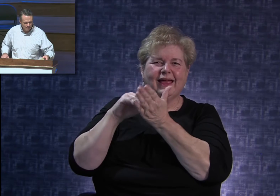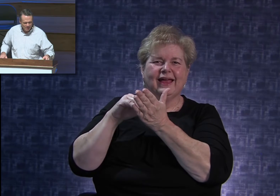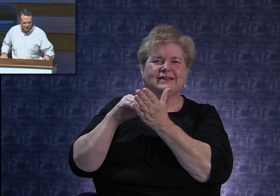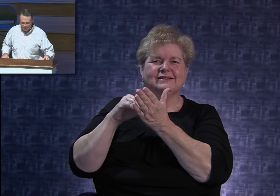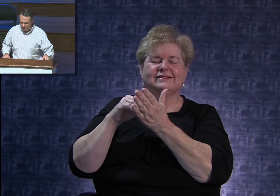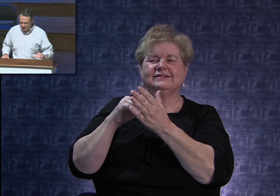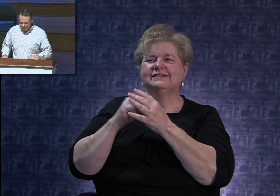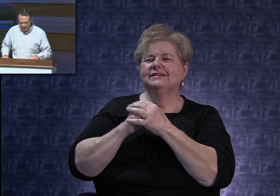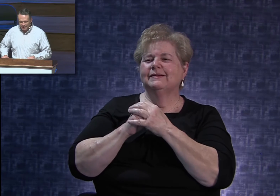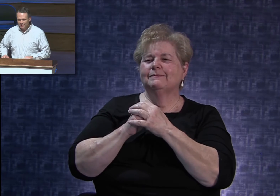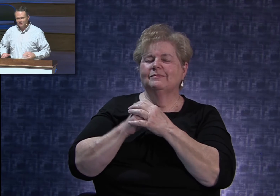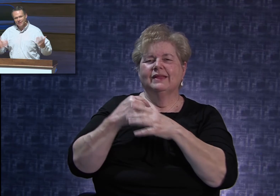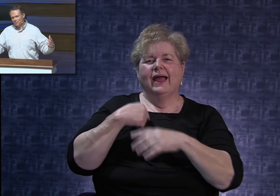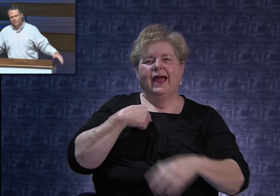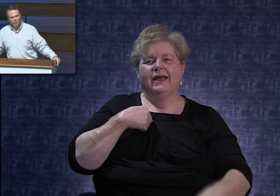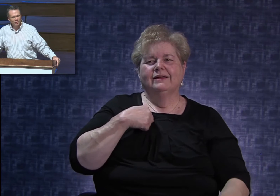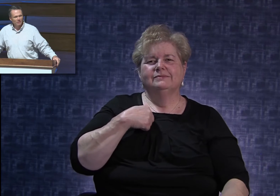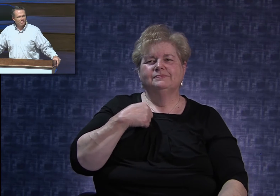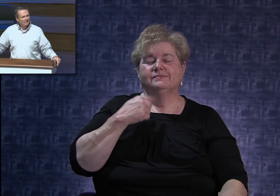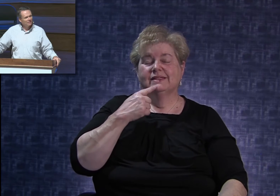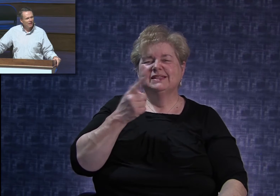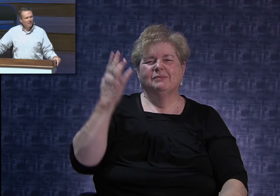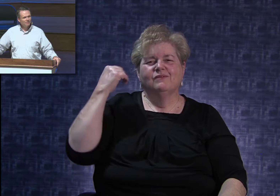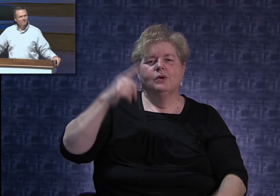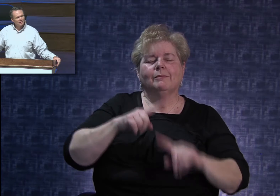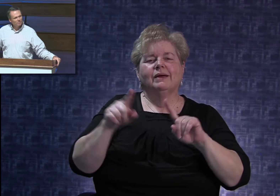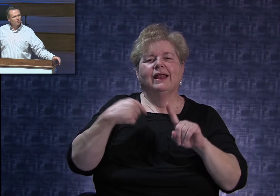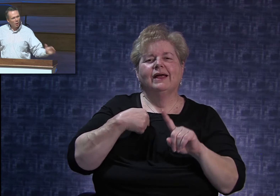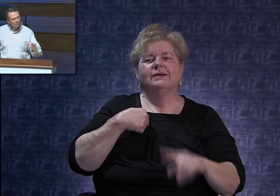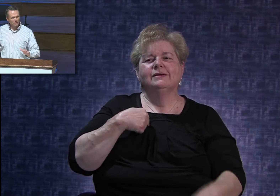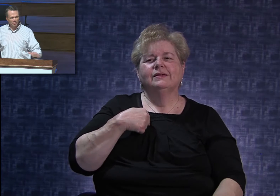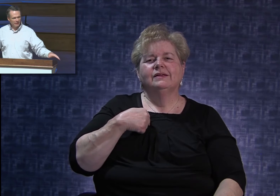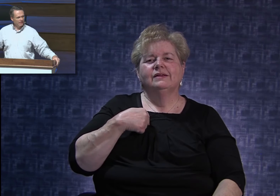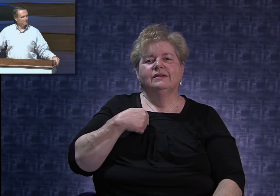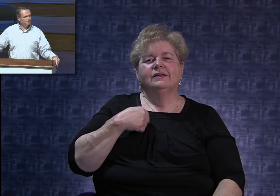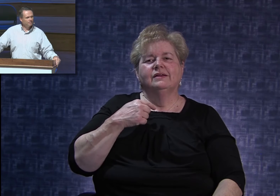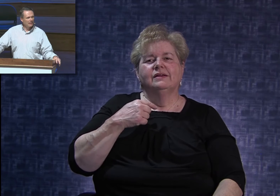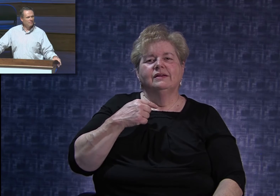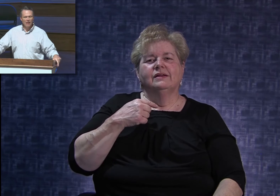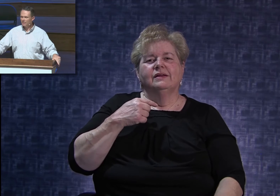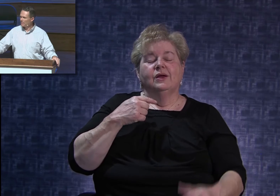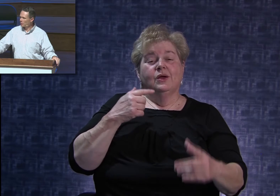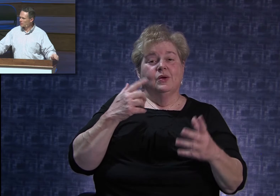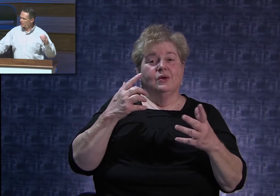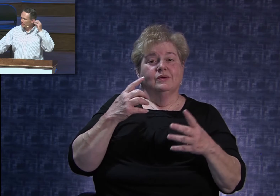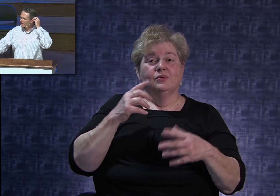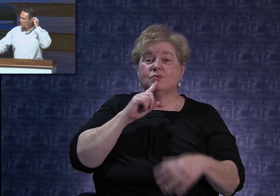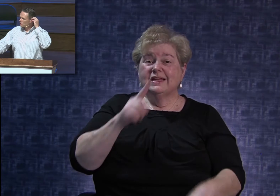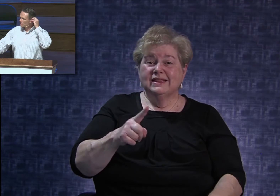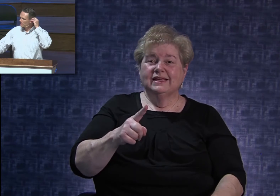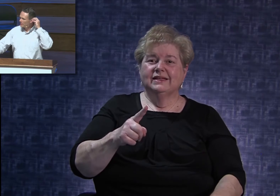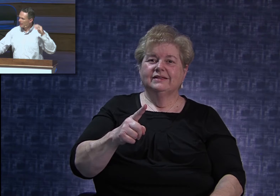time. I've said this before, but I purposefully am not a person